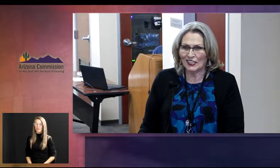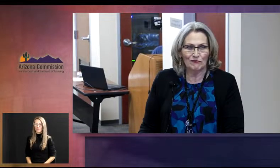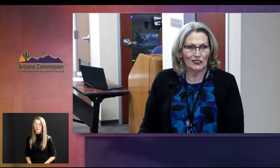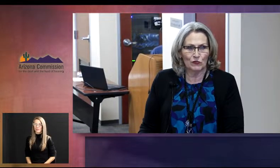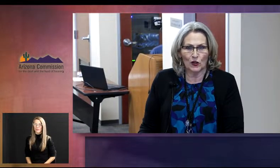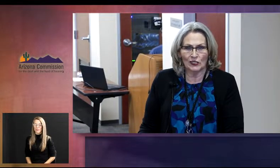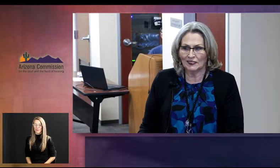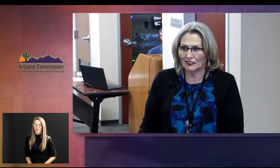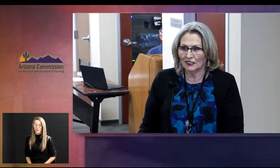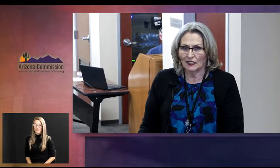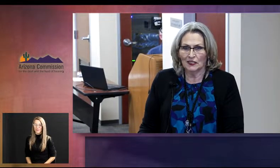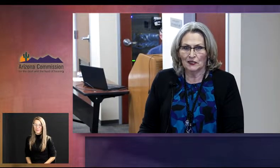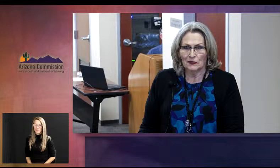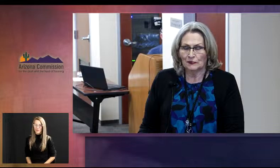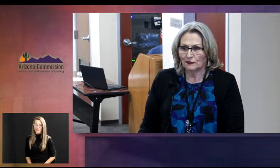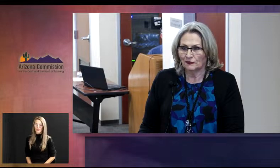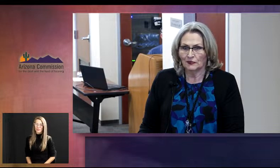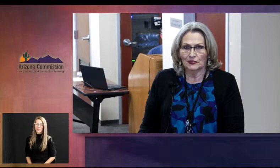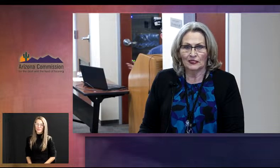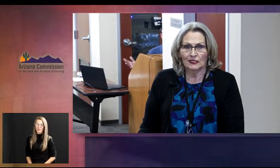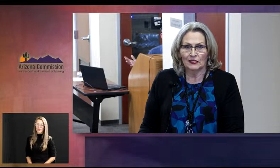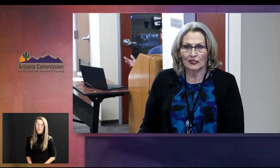I am. Wrong.